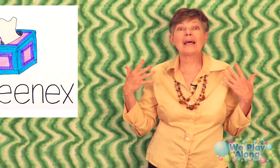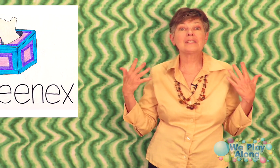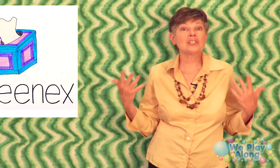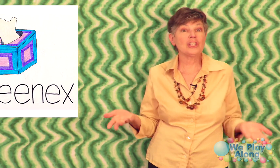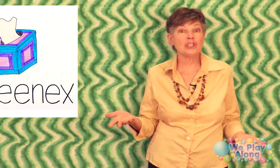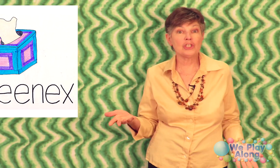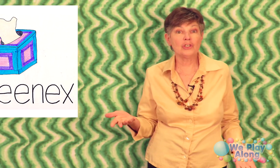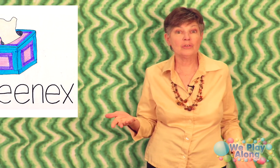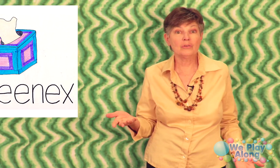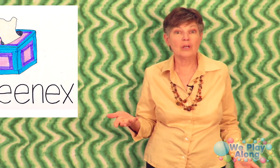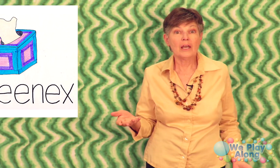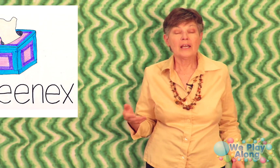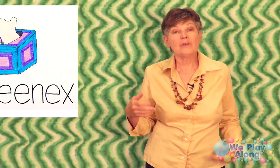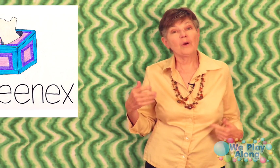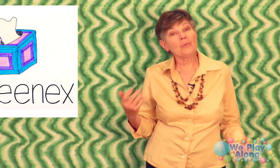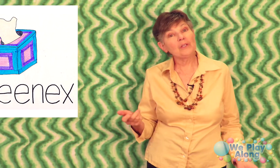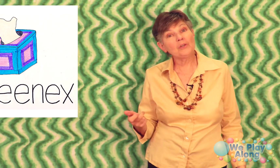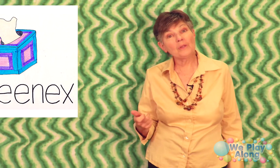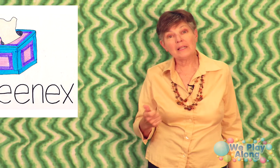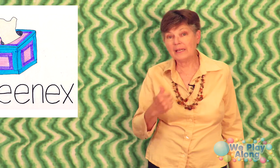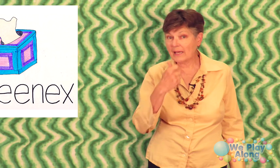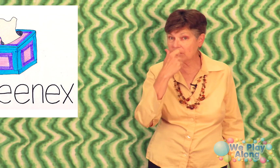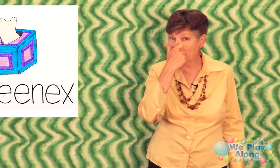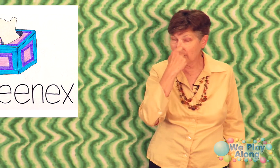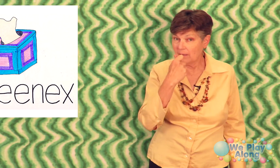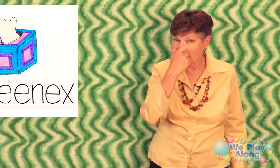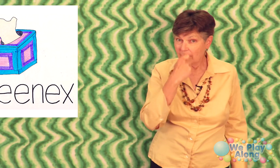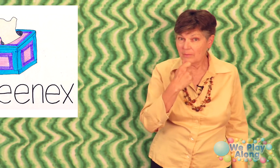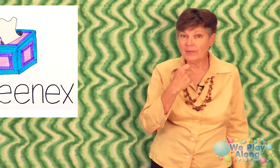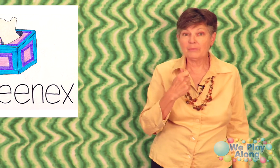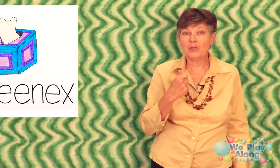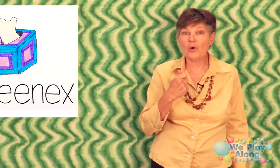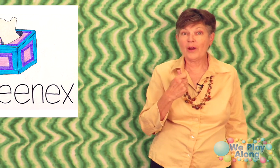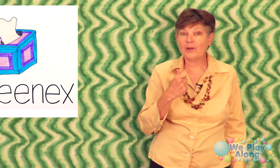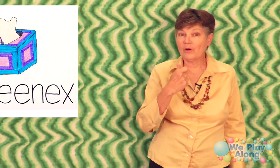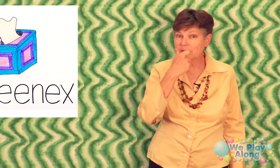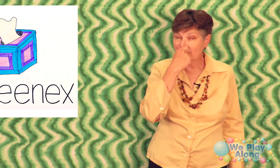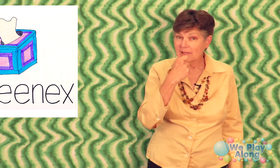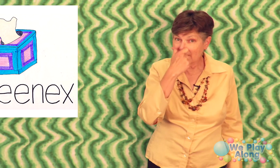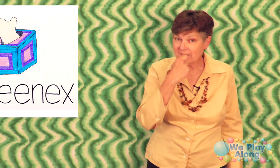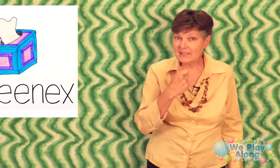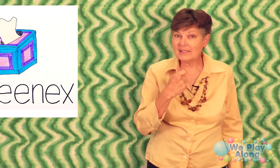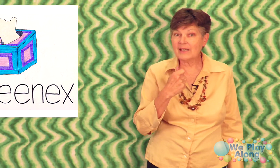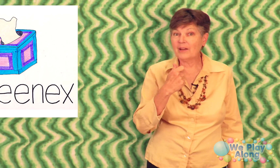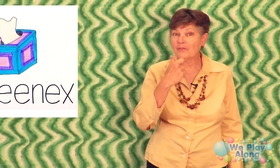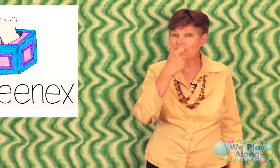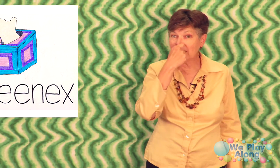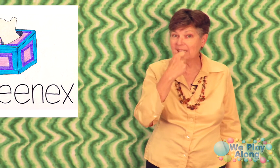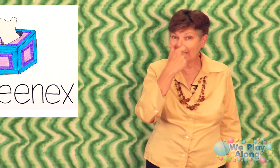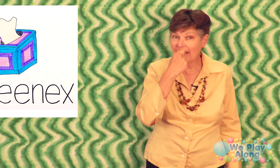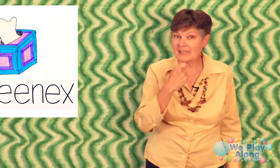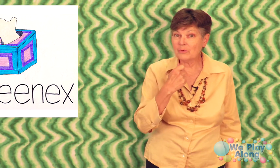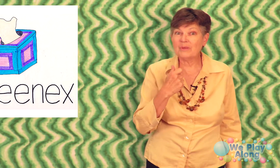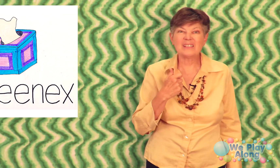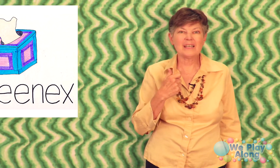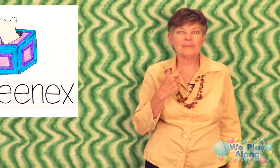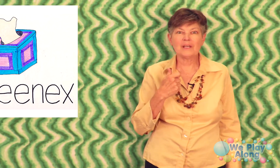as tissue. And what do we do with Klneex? We like blow our nose. This is a sign for Klneex. It would be the same sign